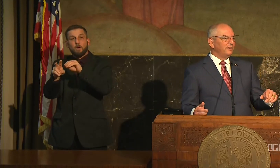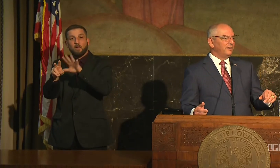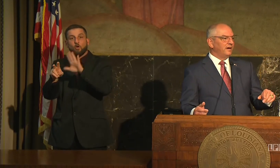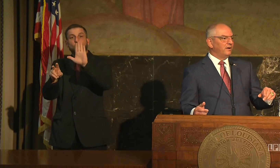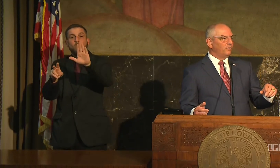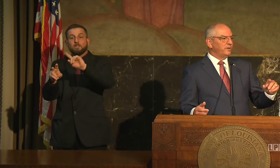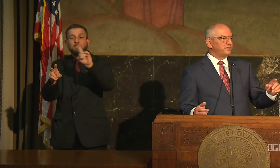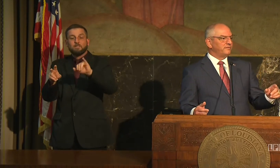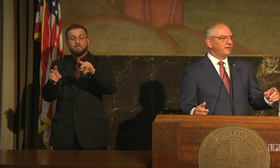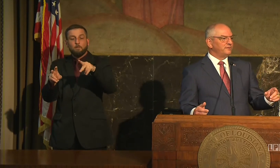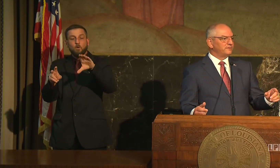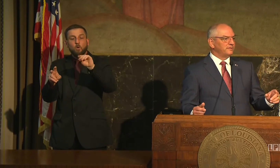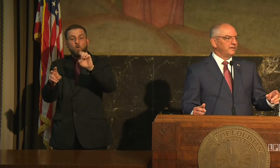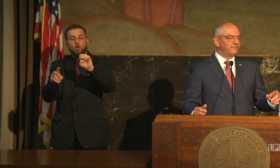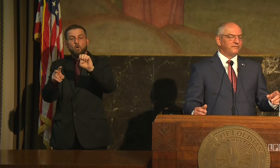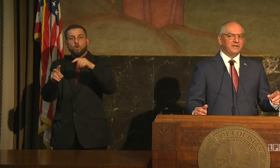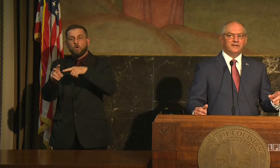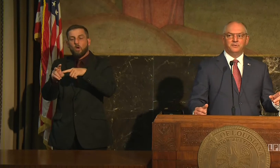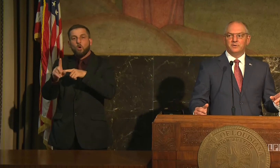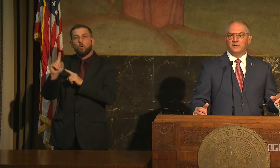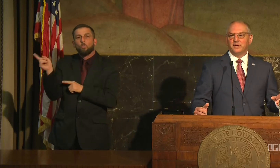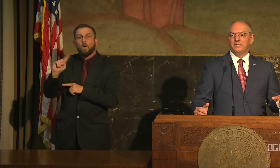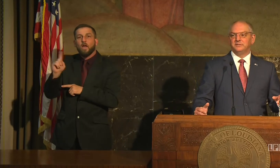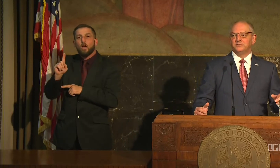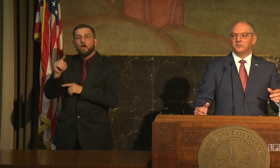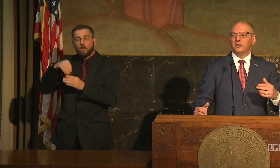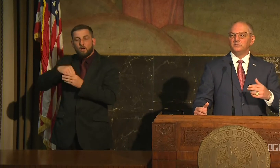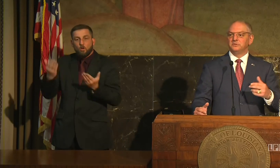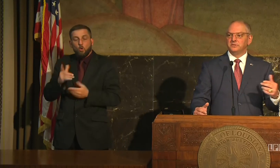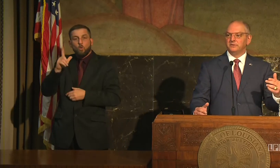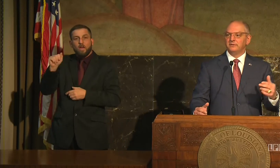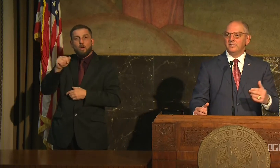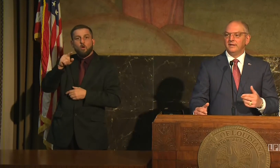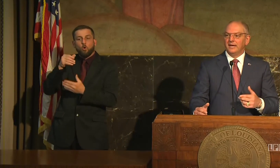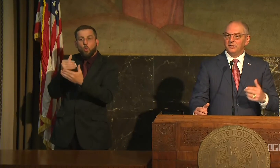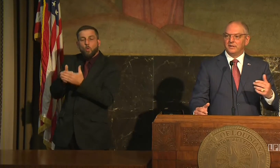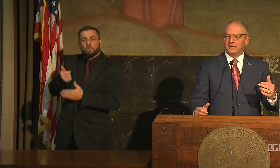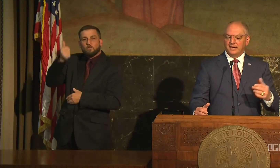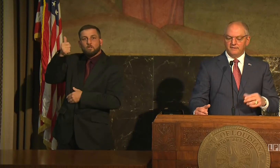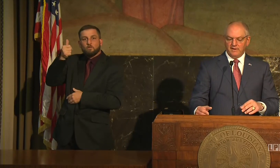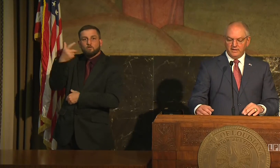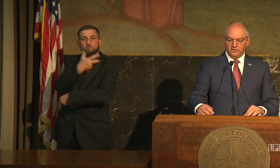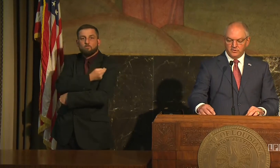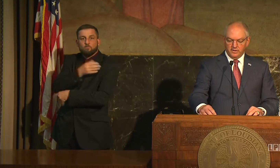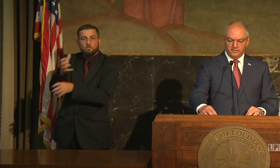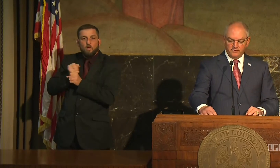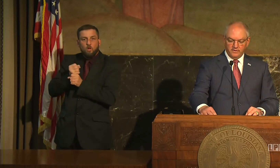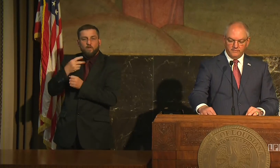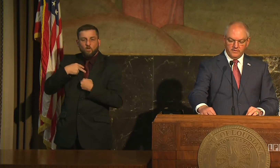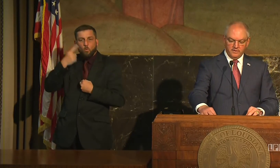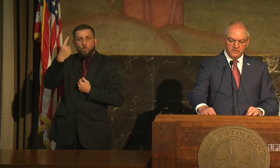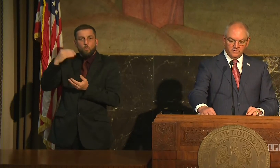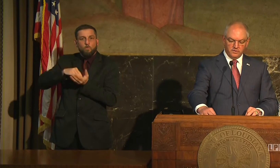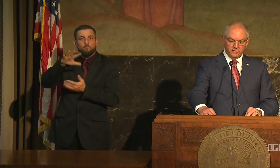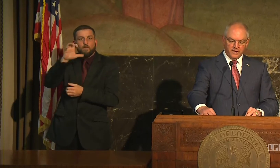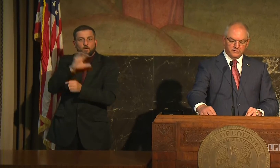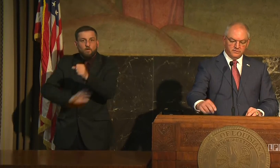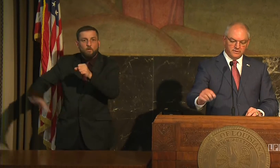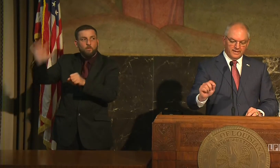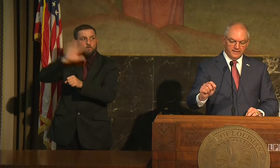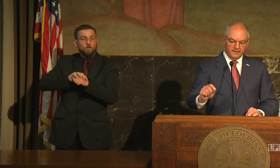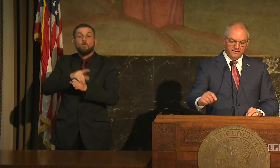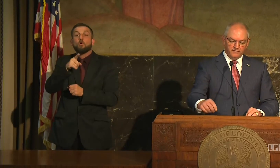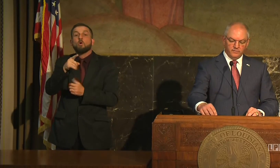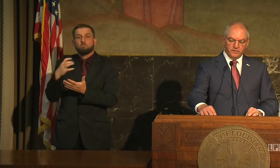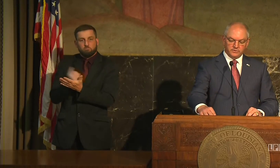out which of those 1,500 locations you're closest to. And you can take advantage of those